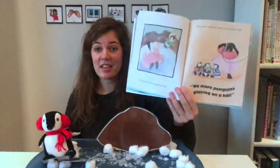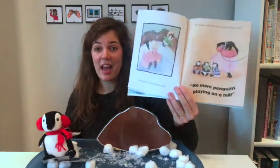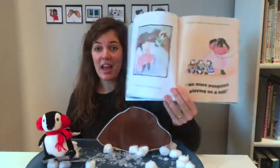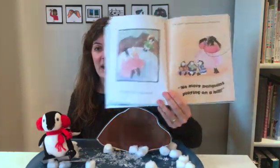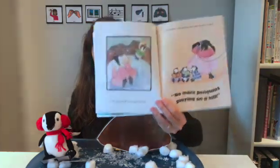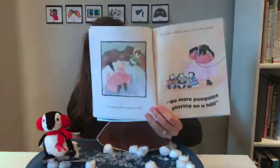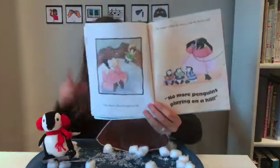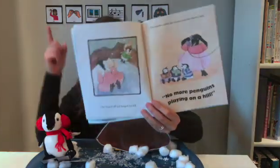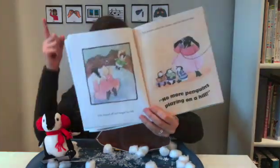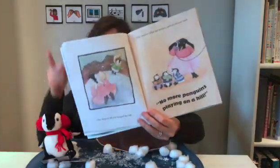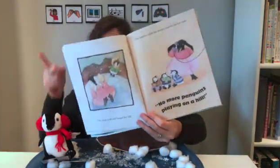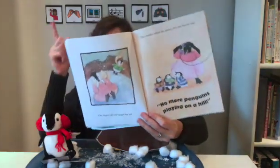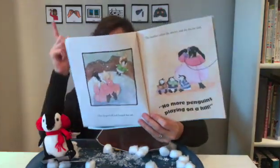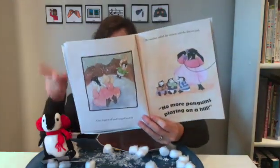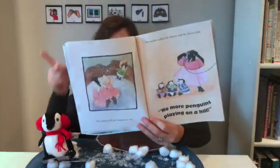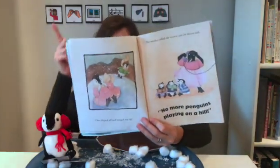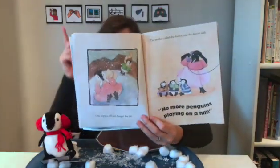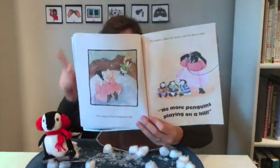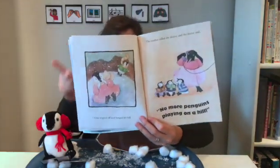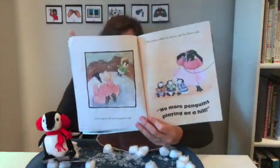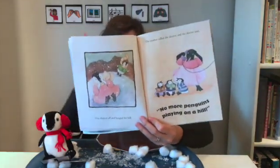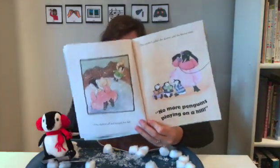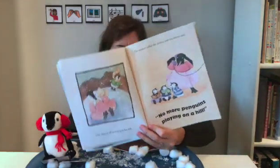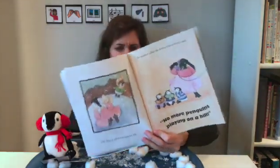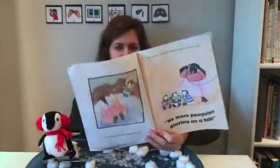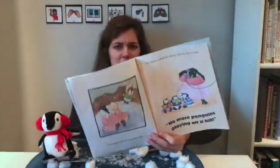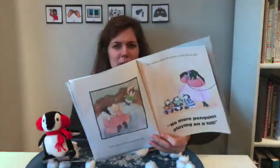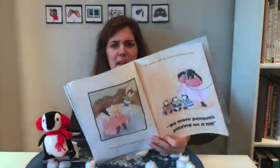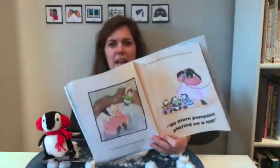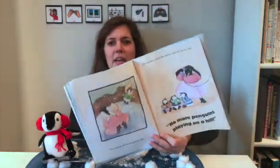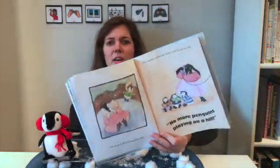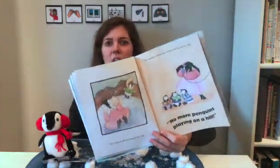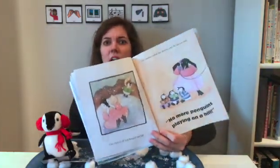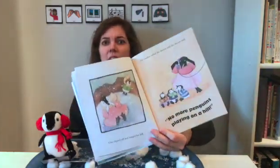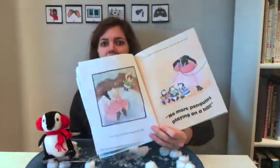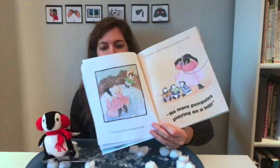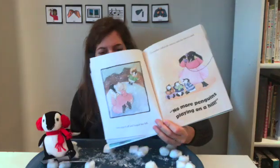said, no more penguins playing on a hill.